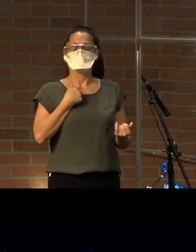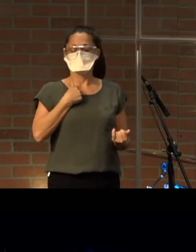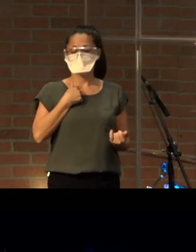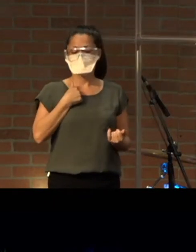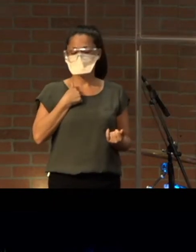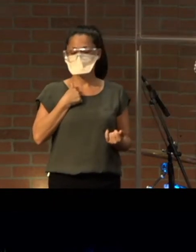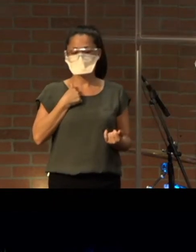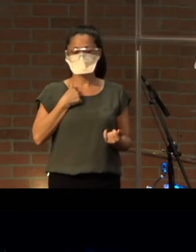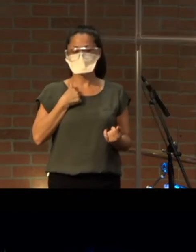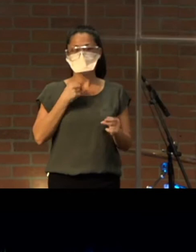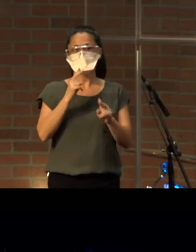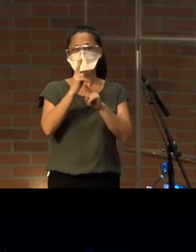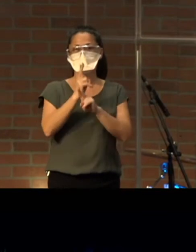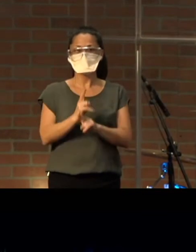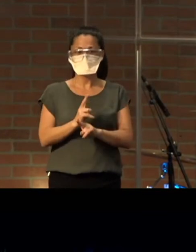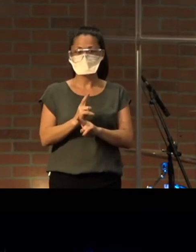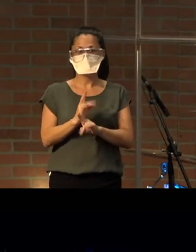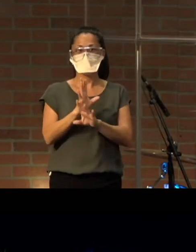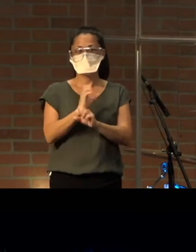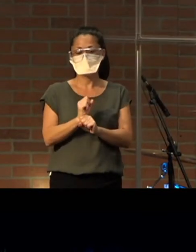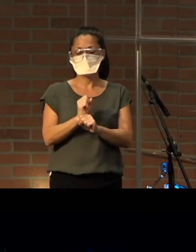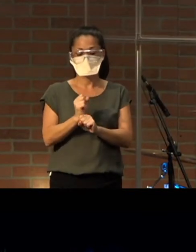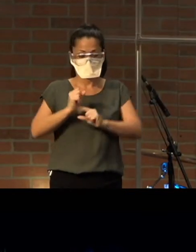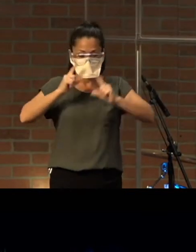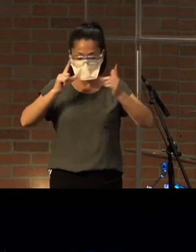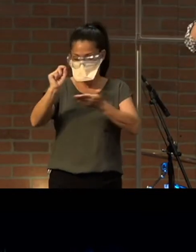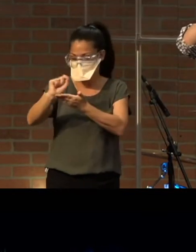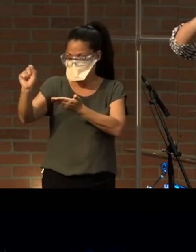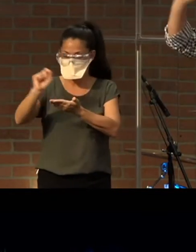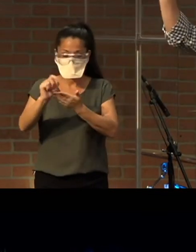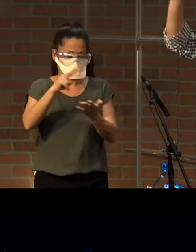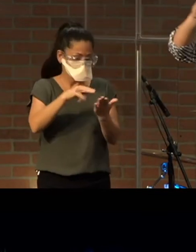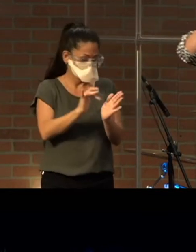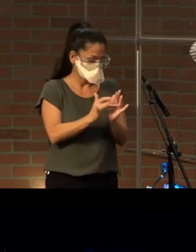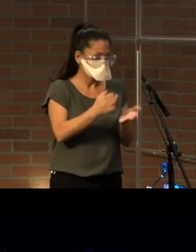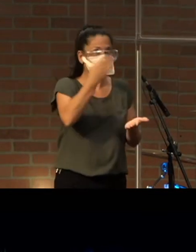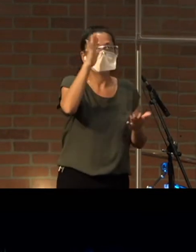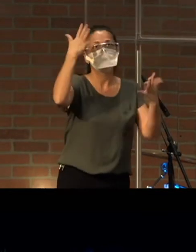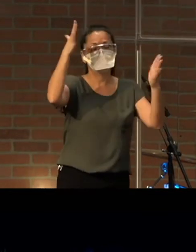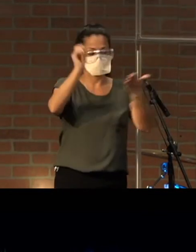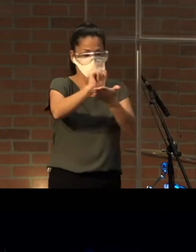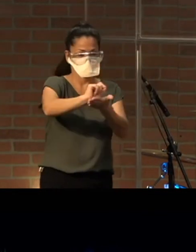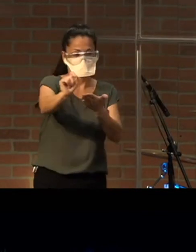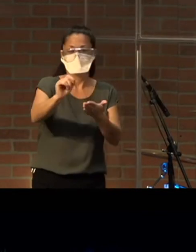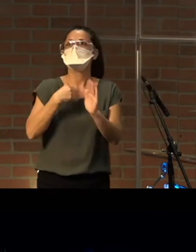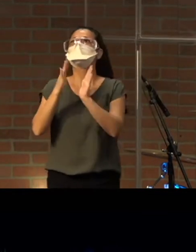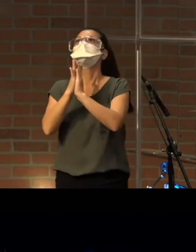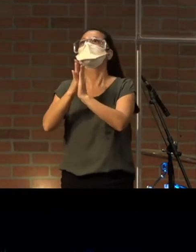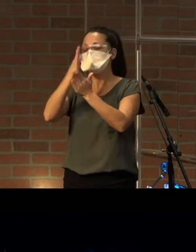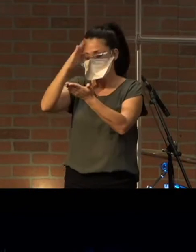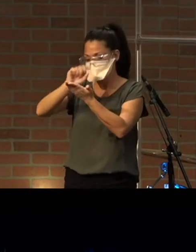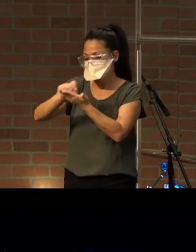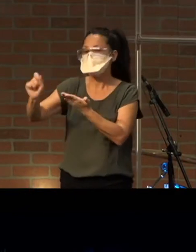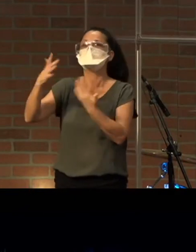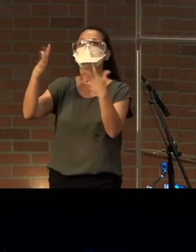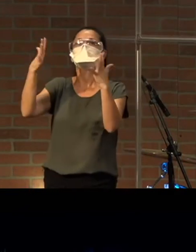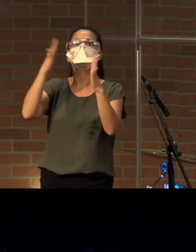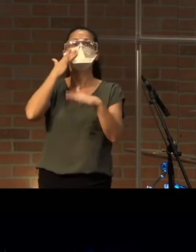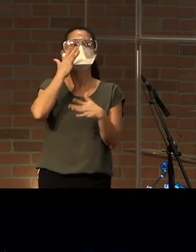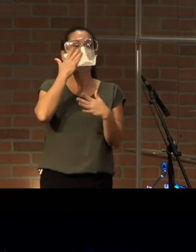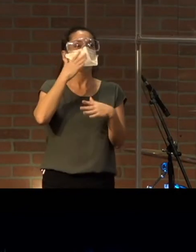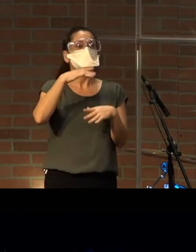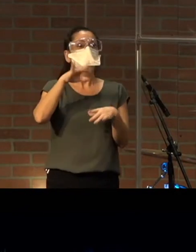up and just start checking things off, right? I read my Bible, God. I prayed, God. I took